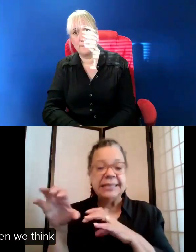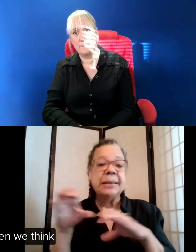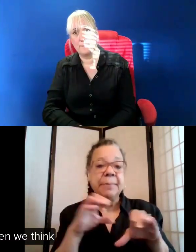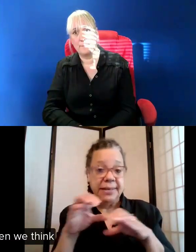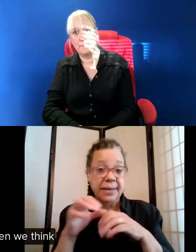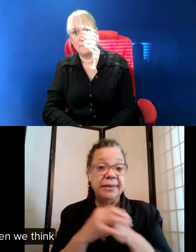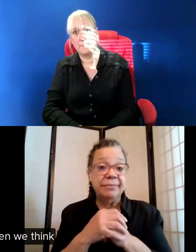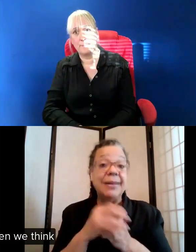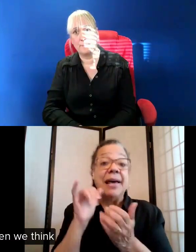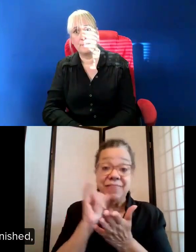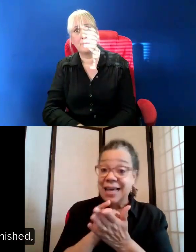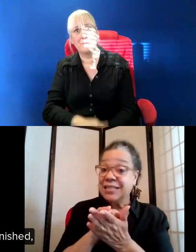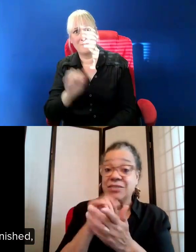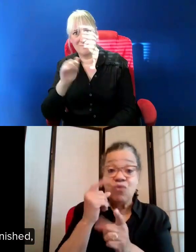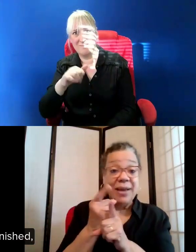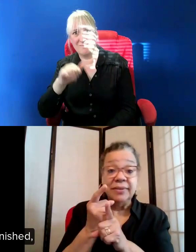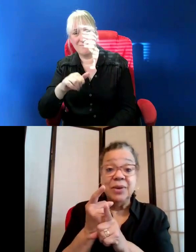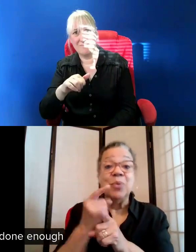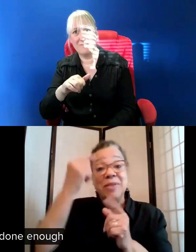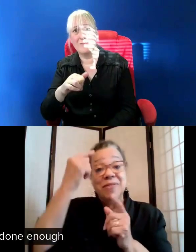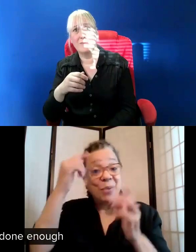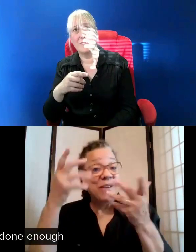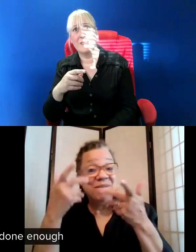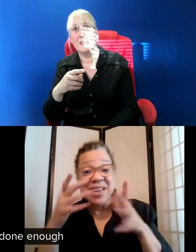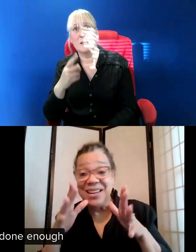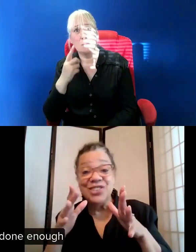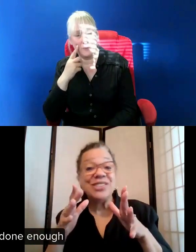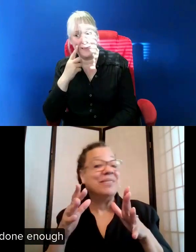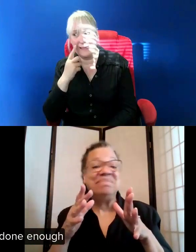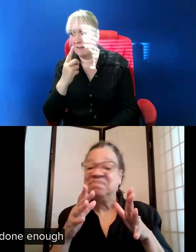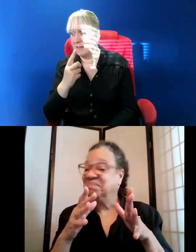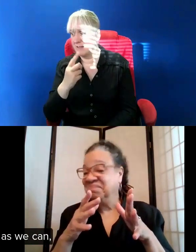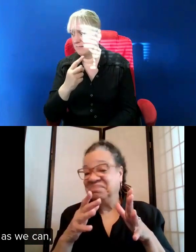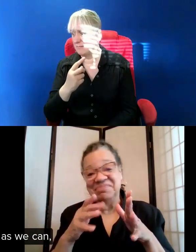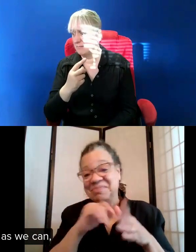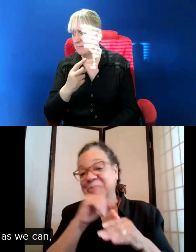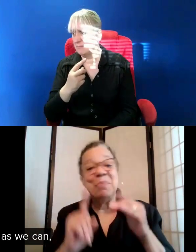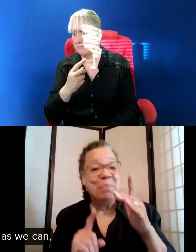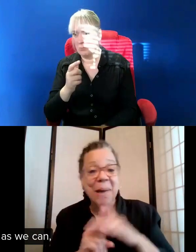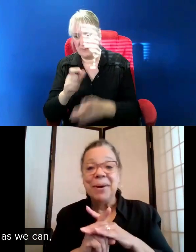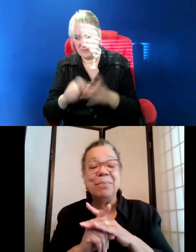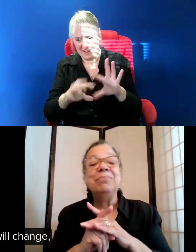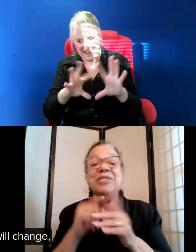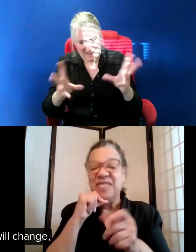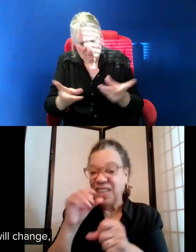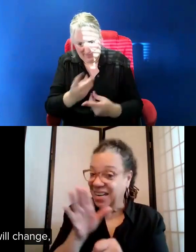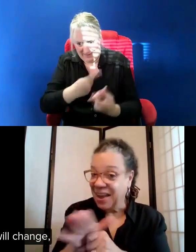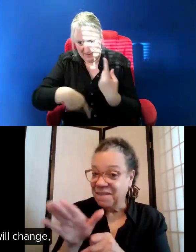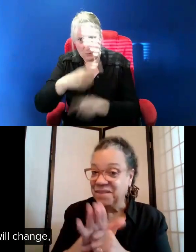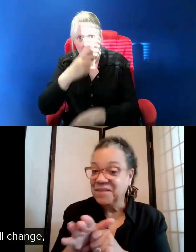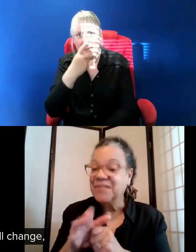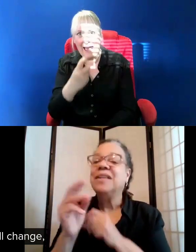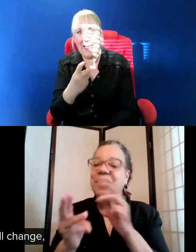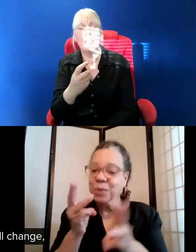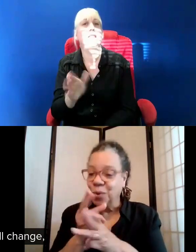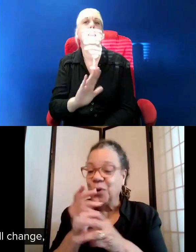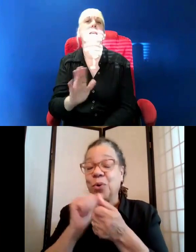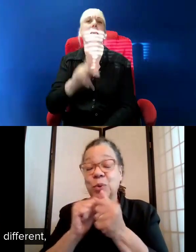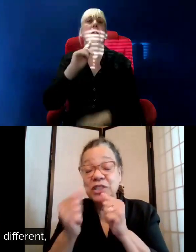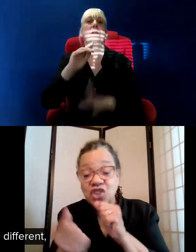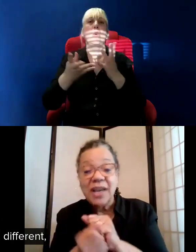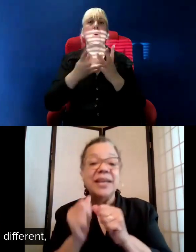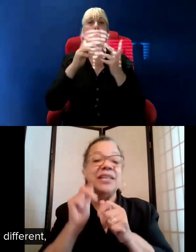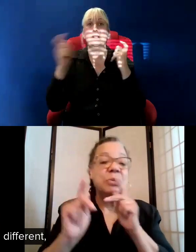it. And just when we think we're finished or that we've done enough or as much as we can, the world will change, people will